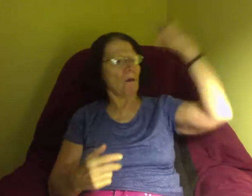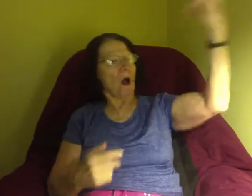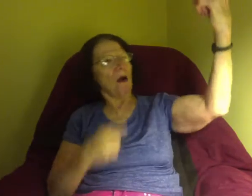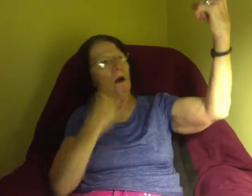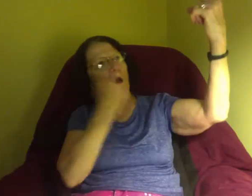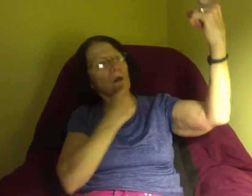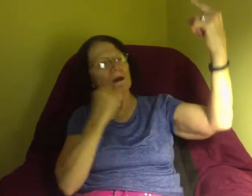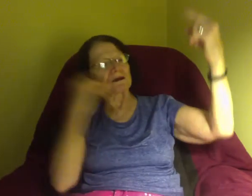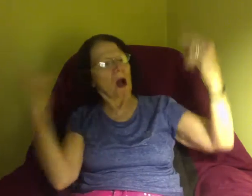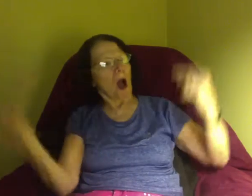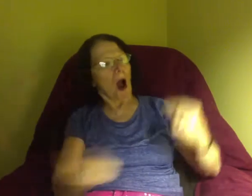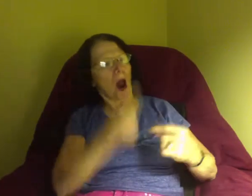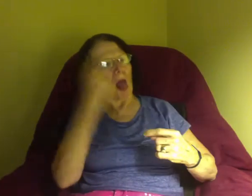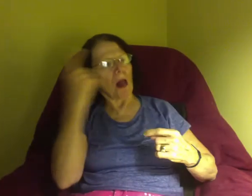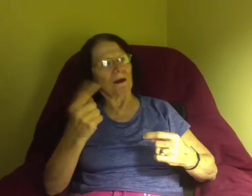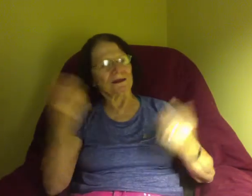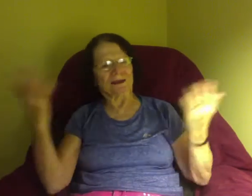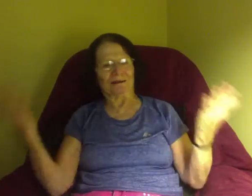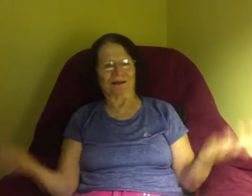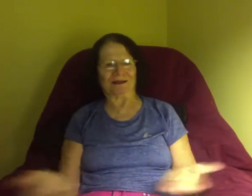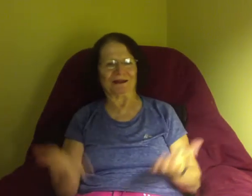not so good on them, because,